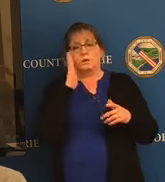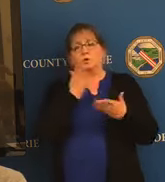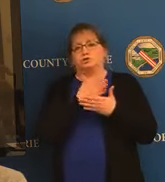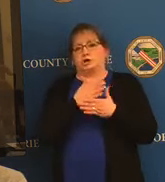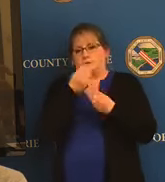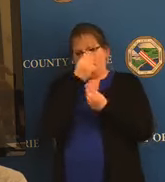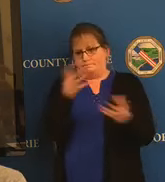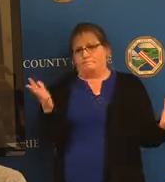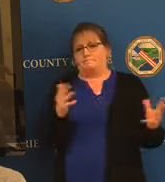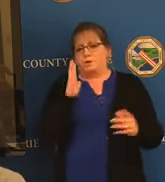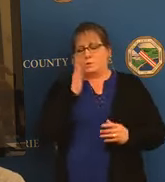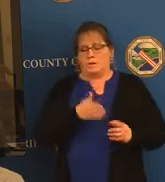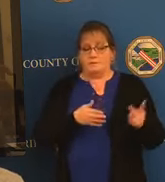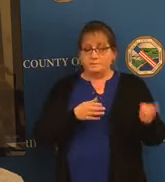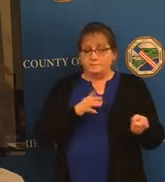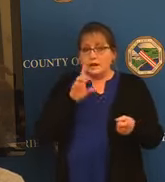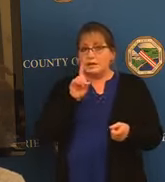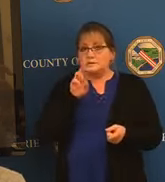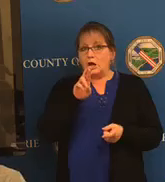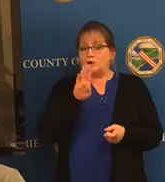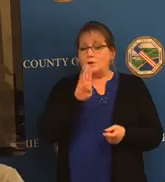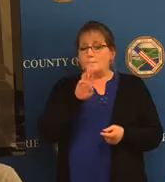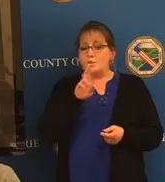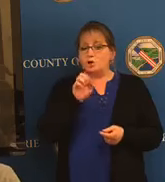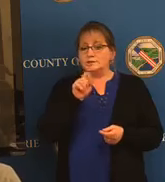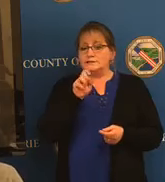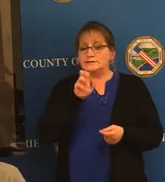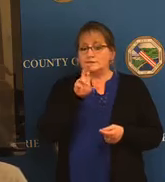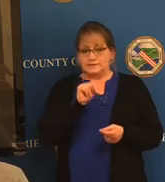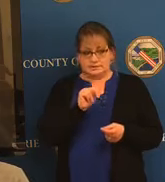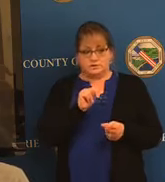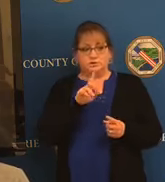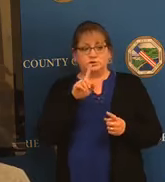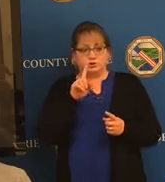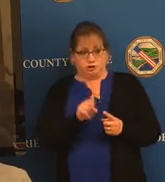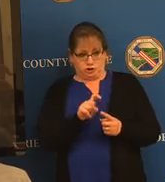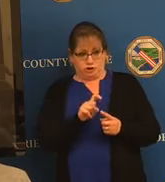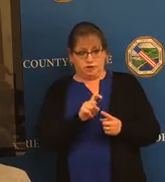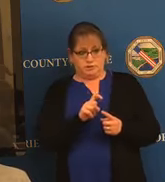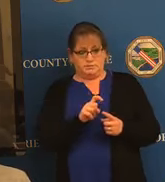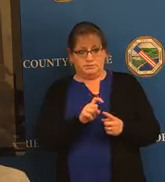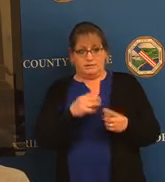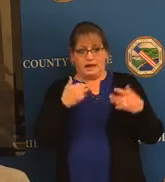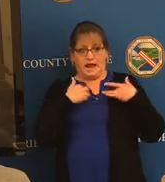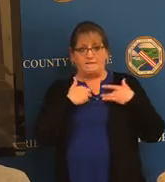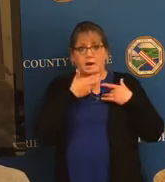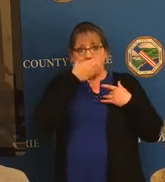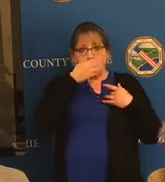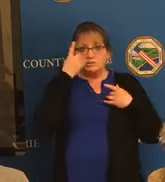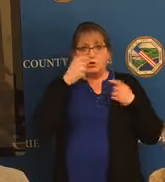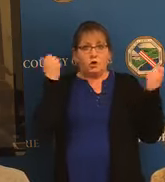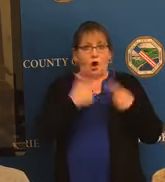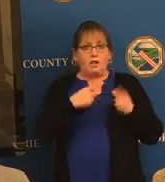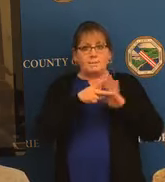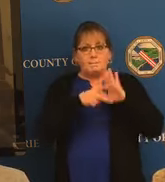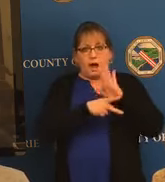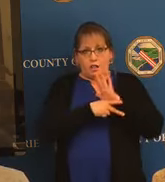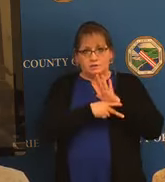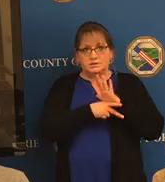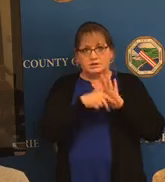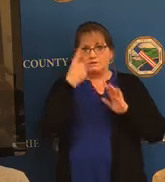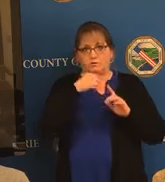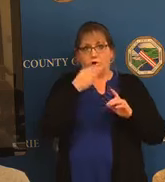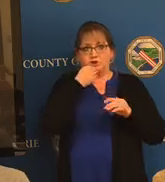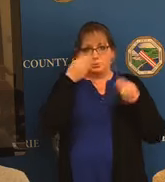Okay, Dr. Burstein, should we be implementing a mask for all policy in our supermarkets? So the question is, should we